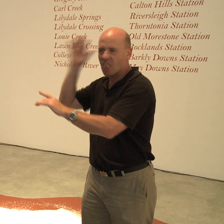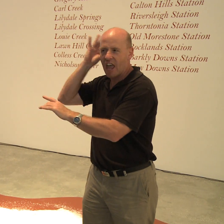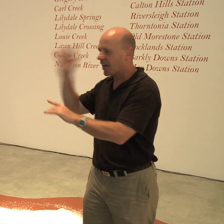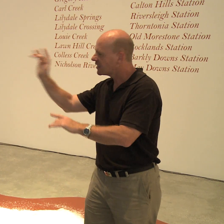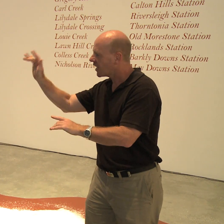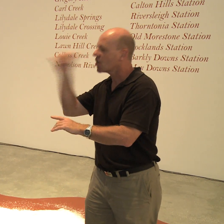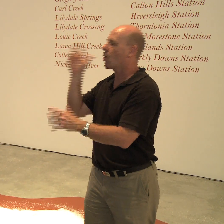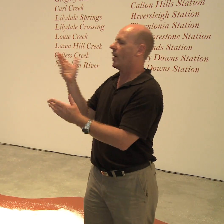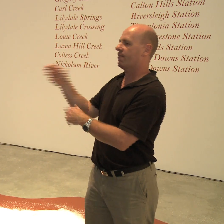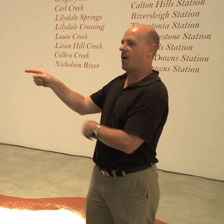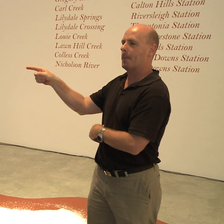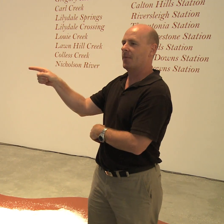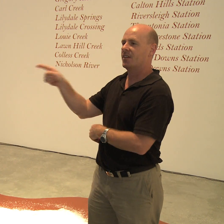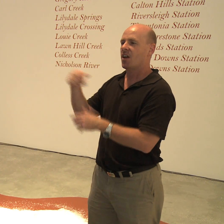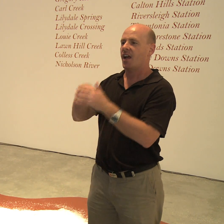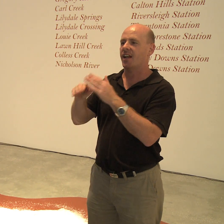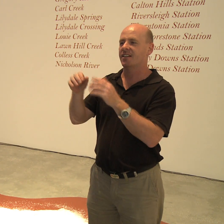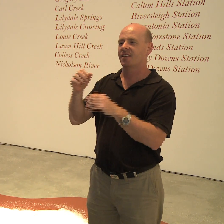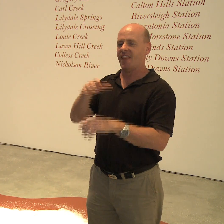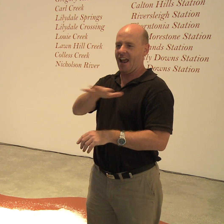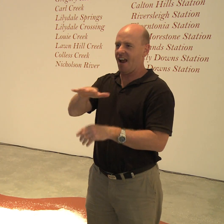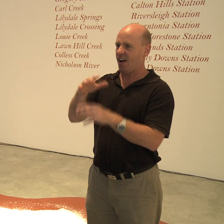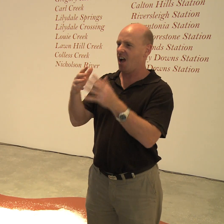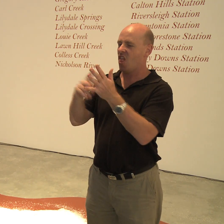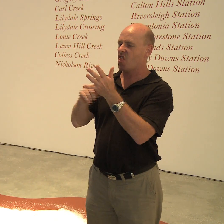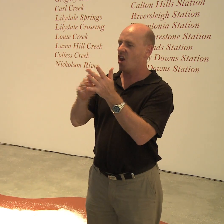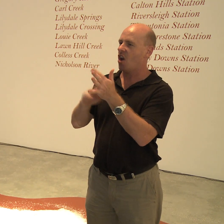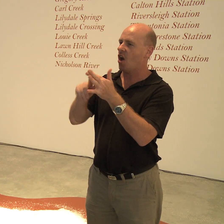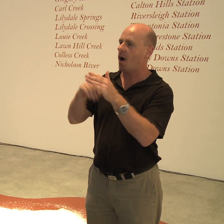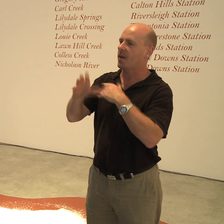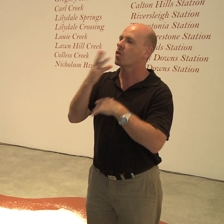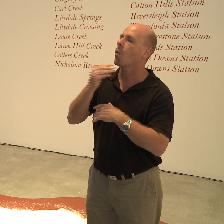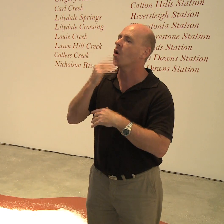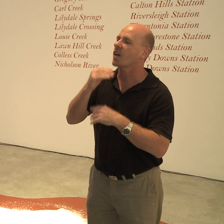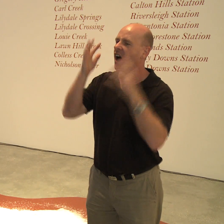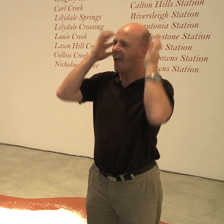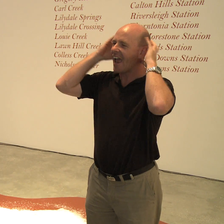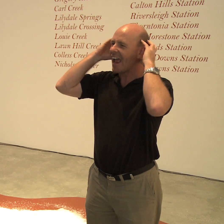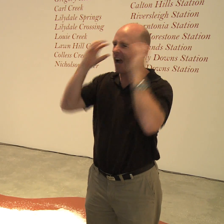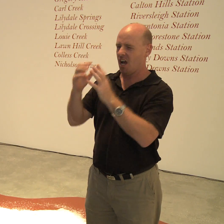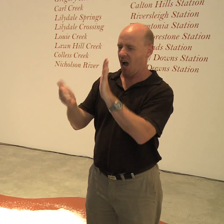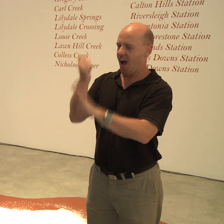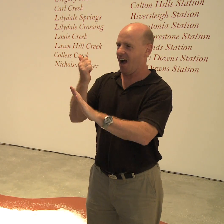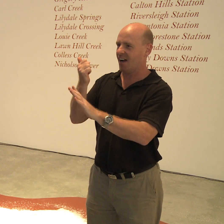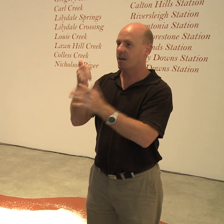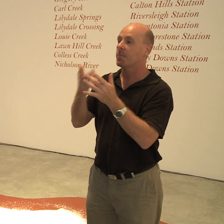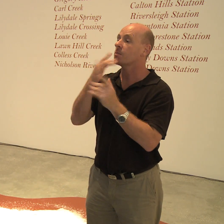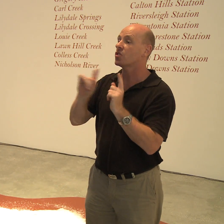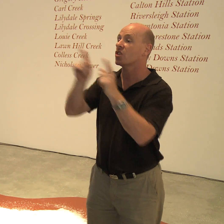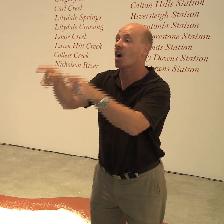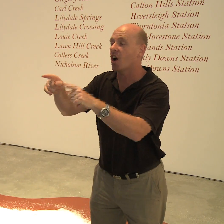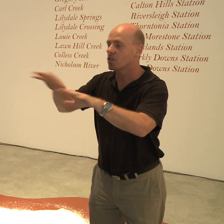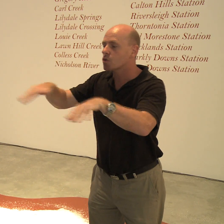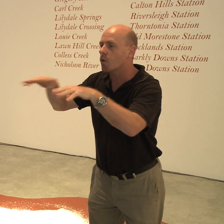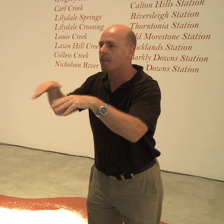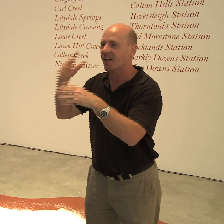Lawn Hill Gorge, there's a lot of lime in the water. It makes your hair very hard. And in other places, if it's fresh water and you go swimming there, your hair